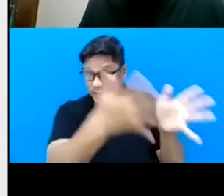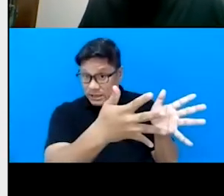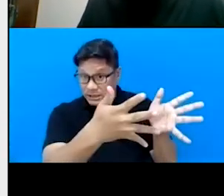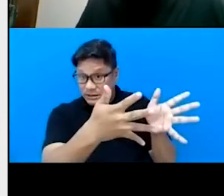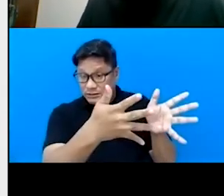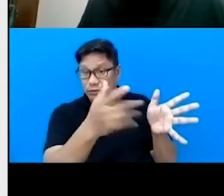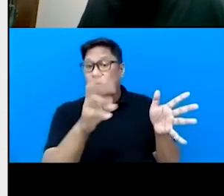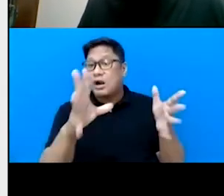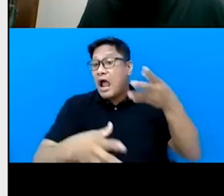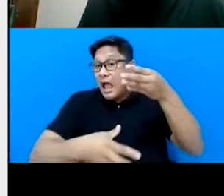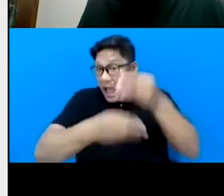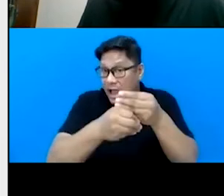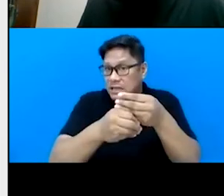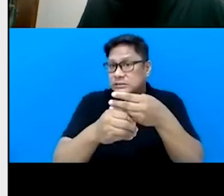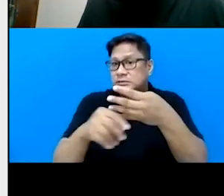add second week?